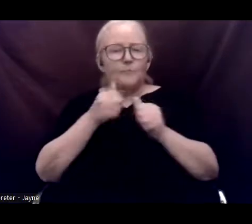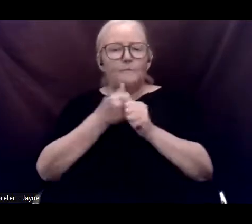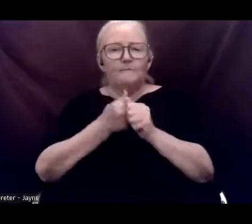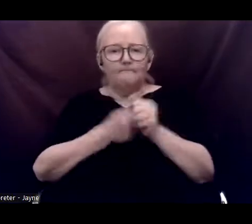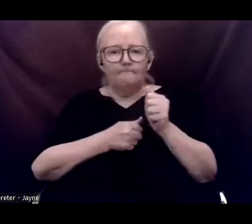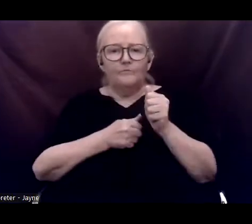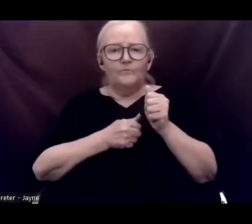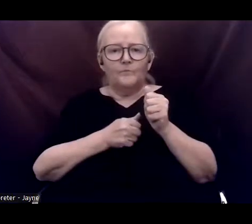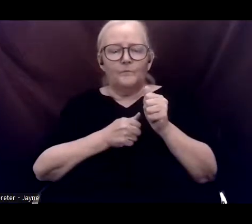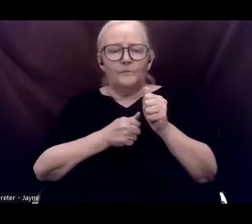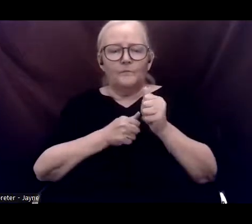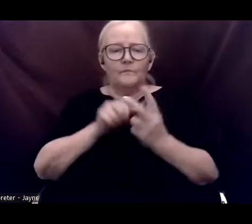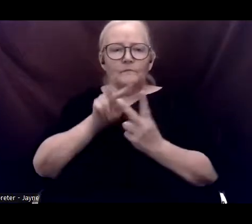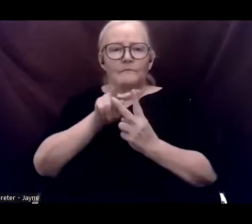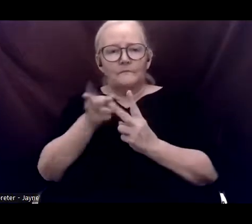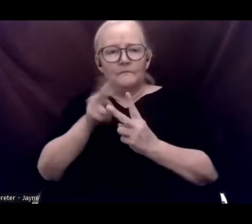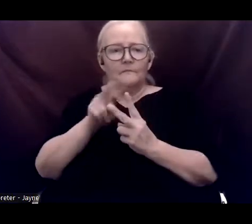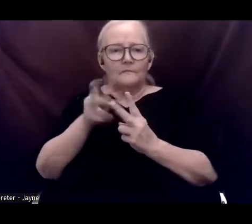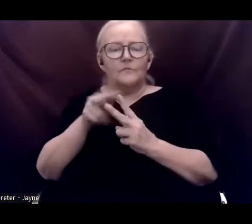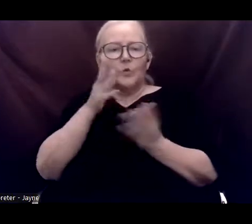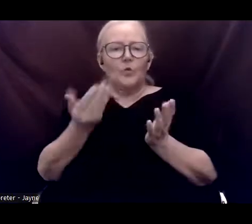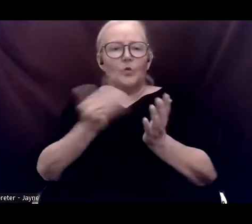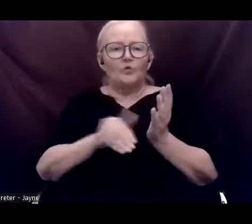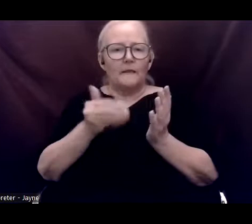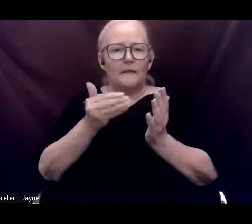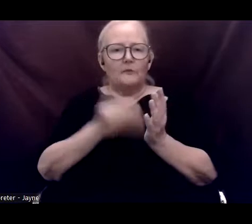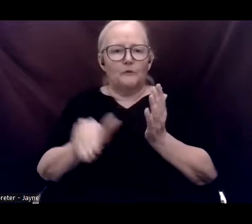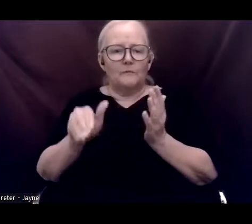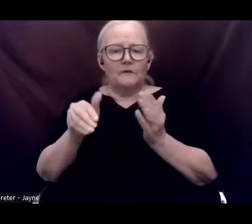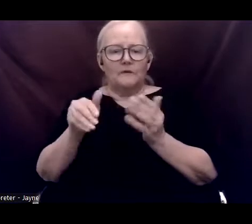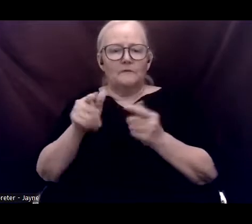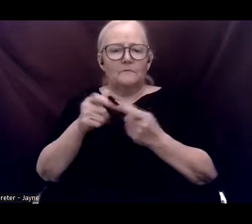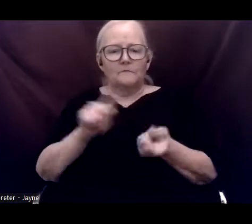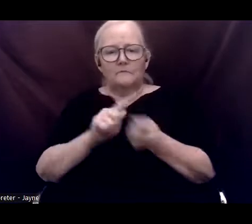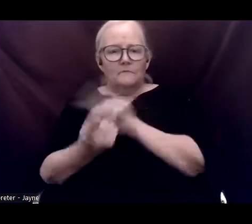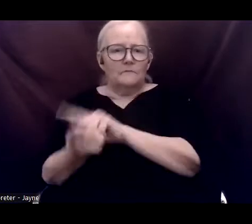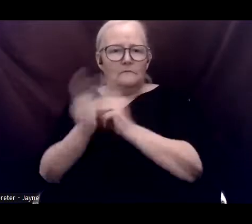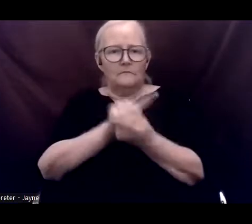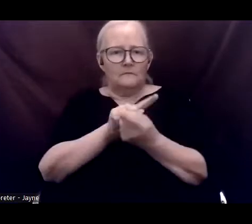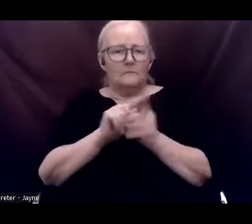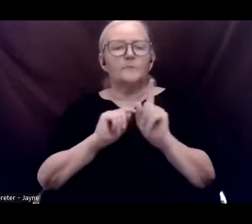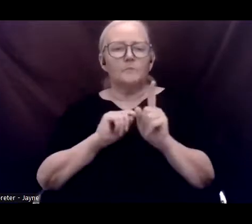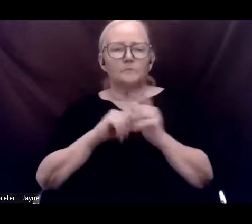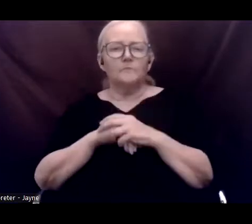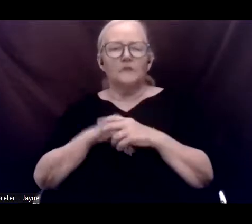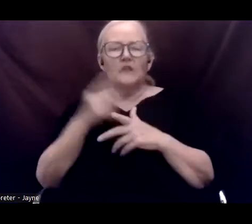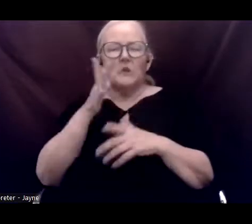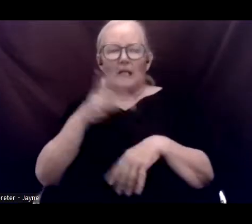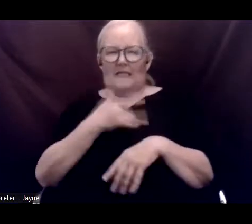Each of the two parts repeats once before you go to the other part. But I think by instinct you'll